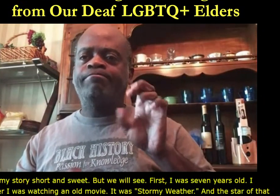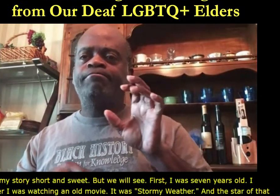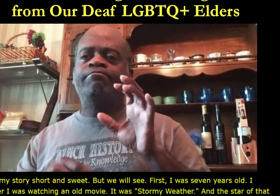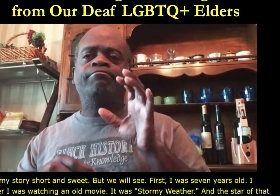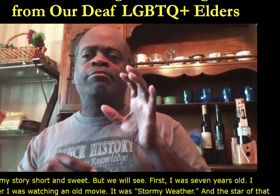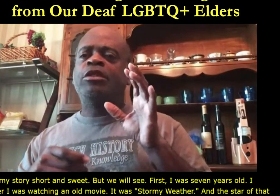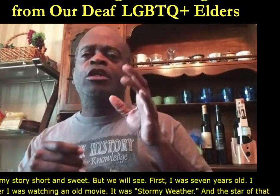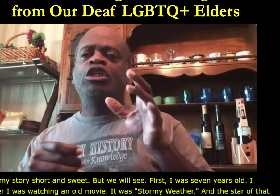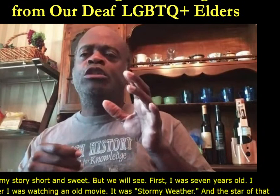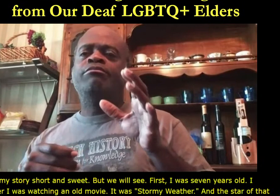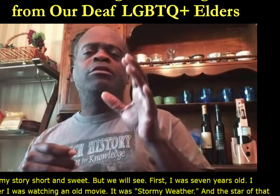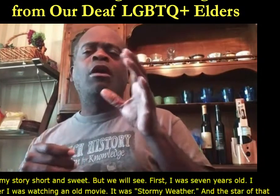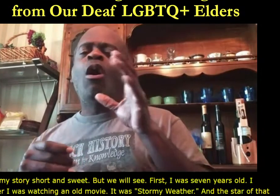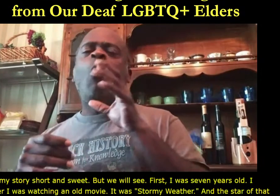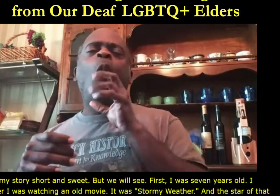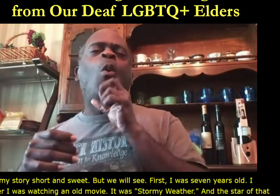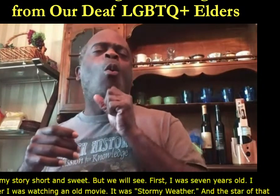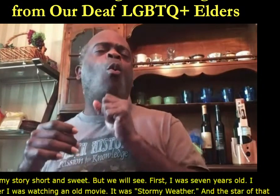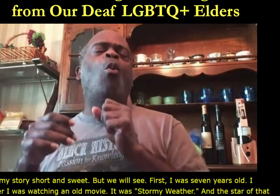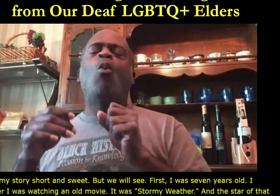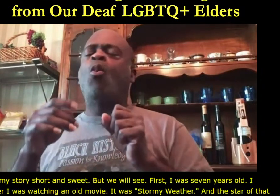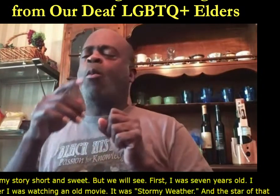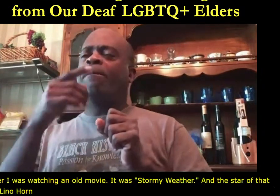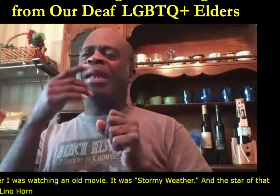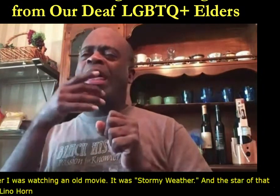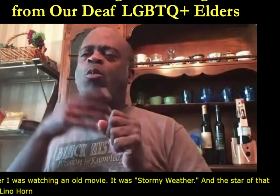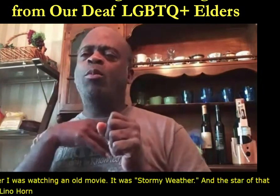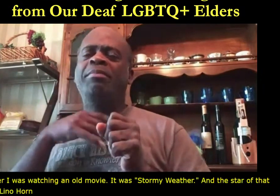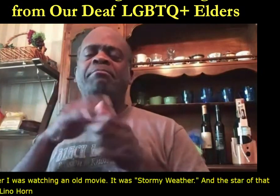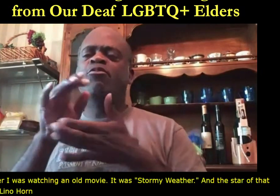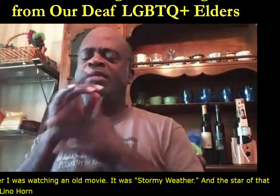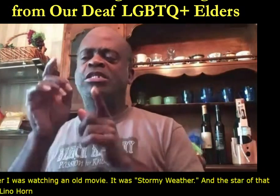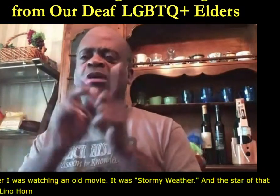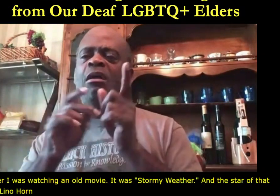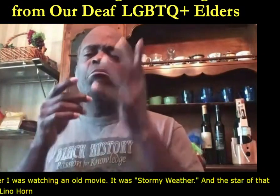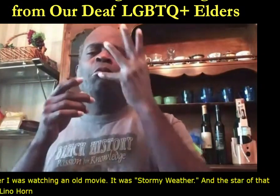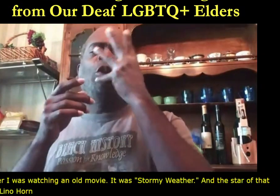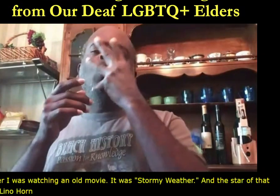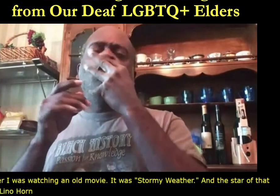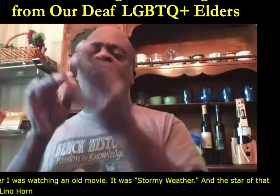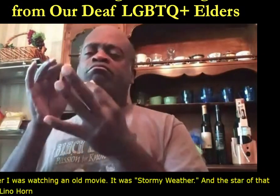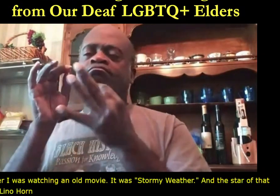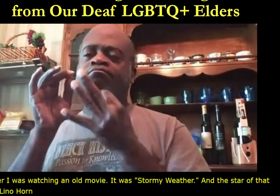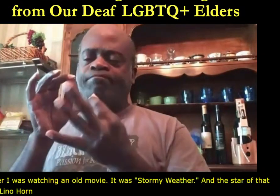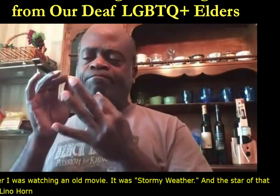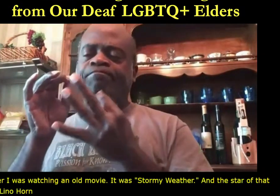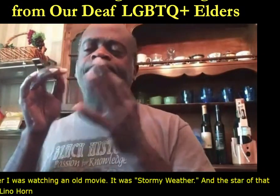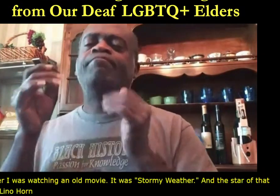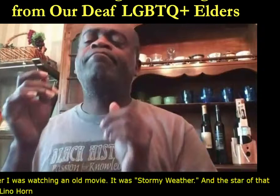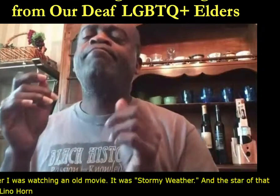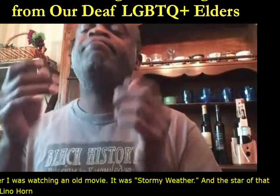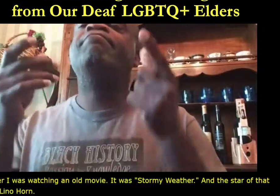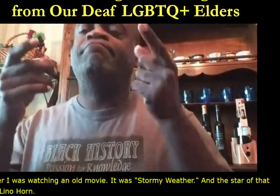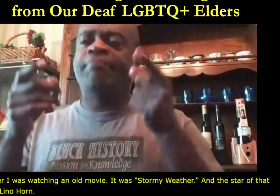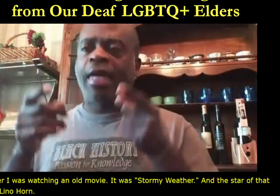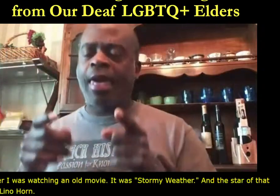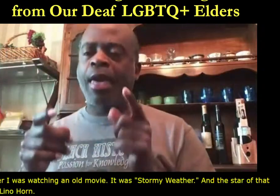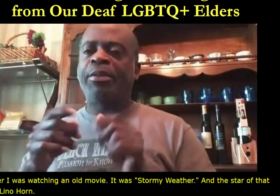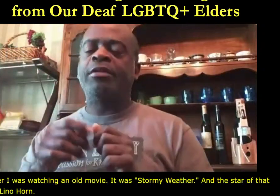lena horn and oh my gosh it was so old she an older she was an old black